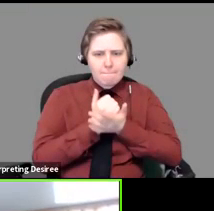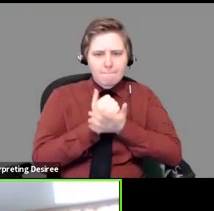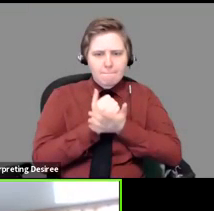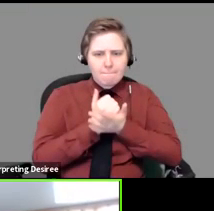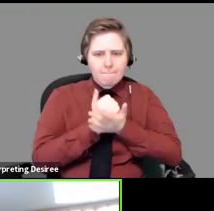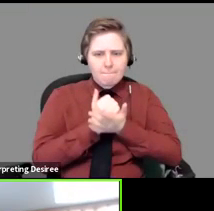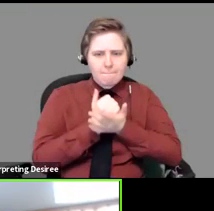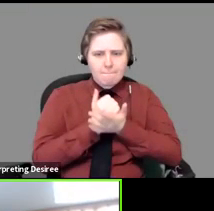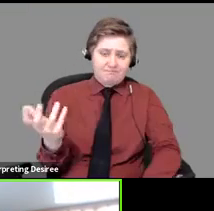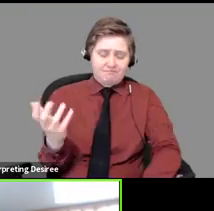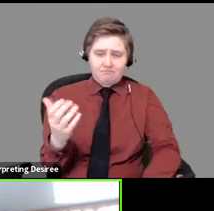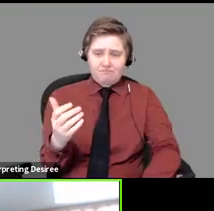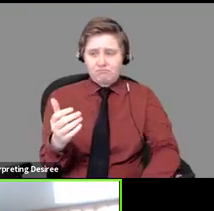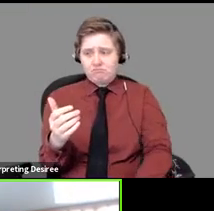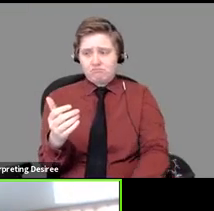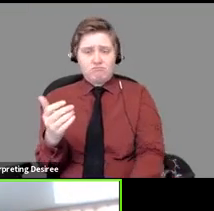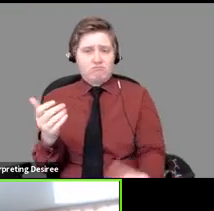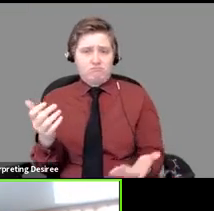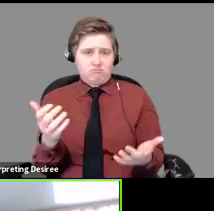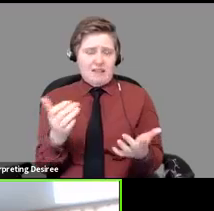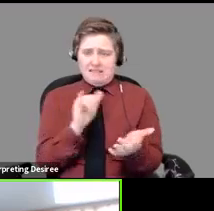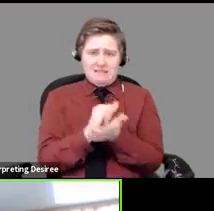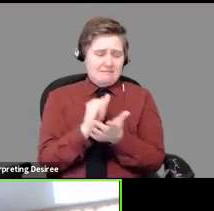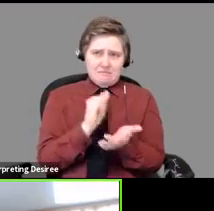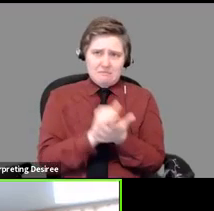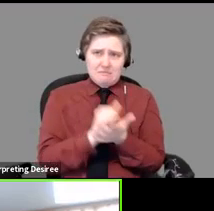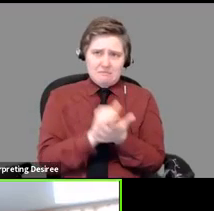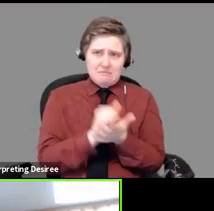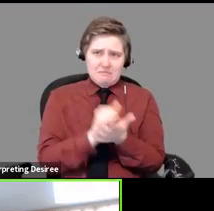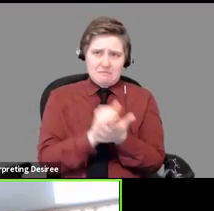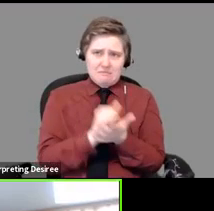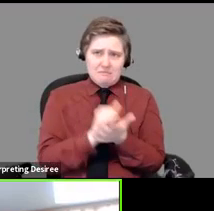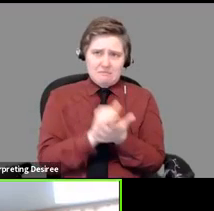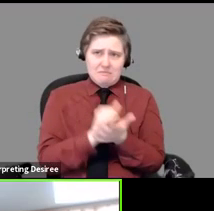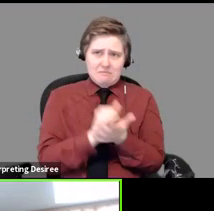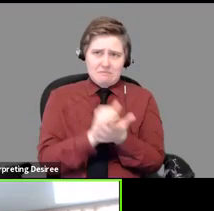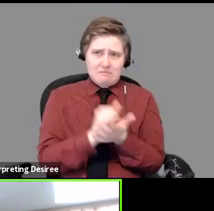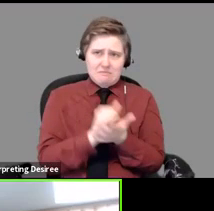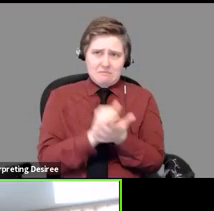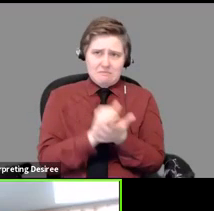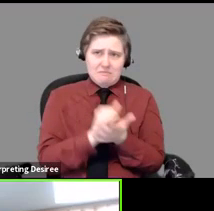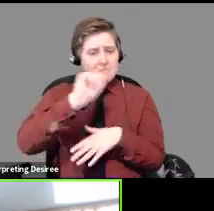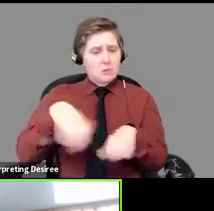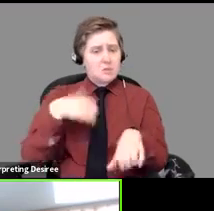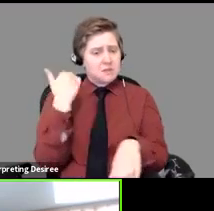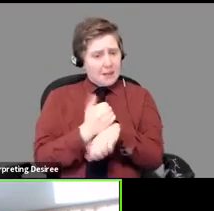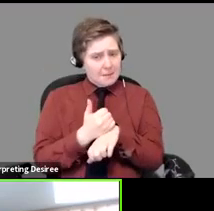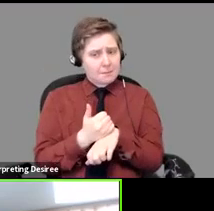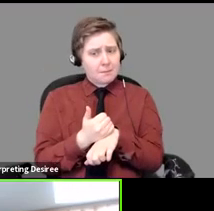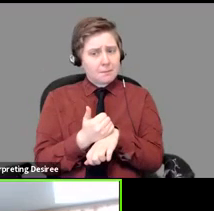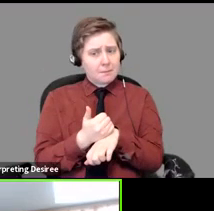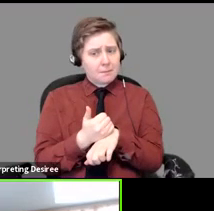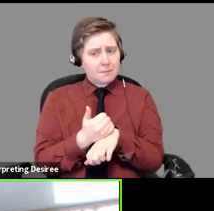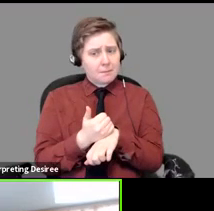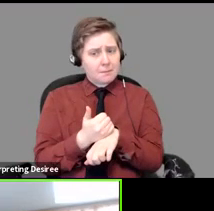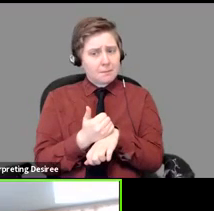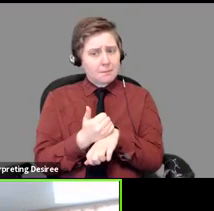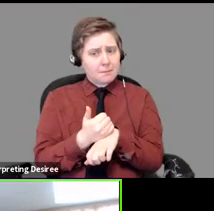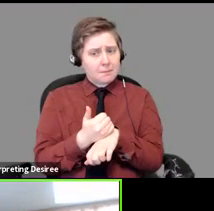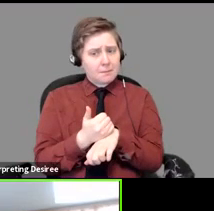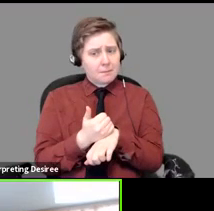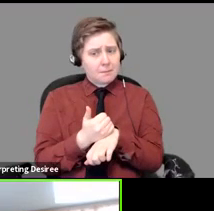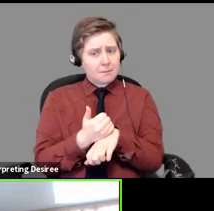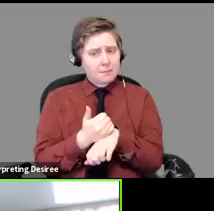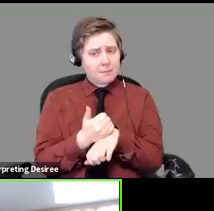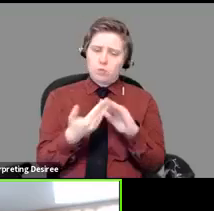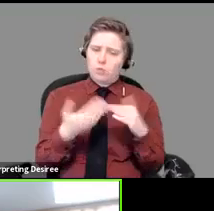it's an insurmountable number with the process that I think University of Toledo is going to have in place here real soon. So this community is going